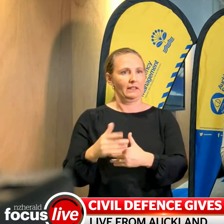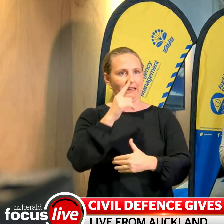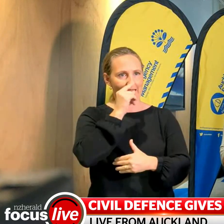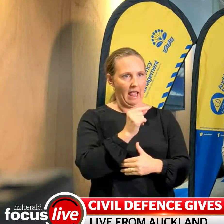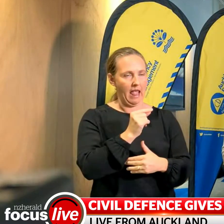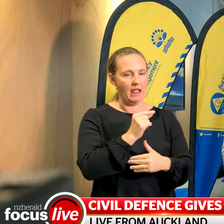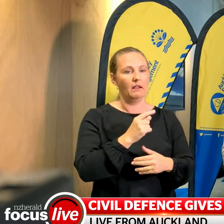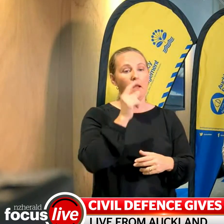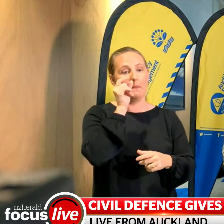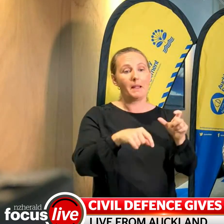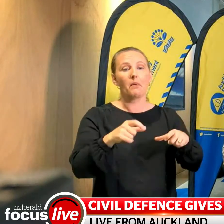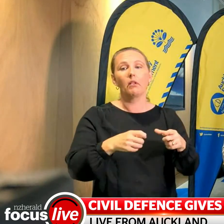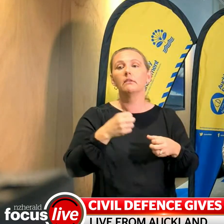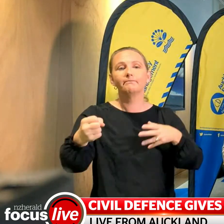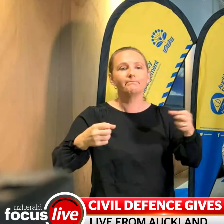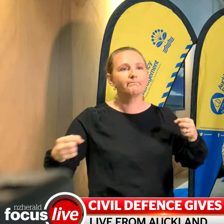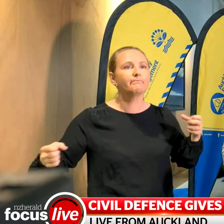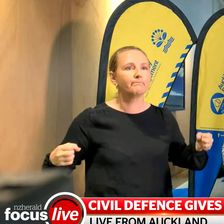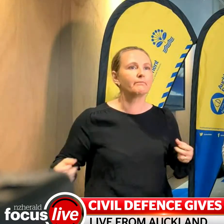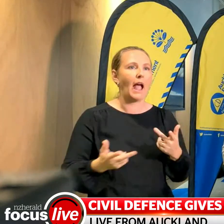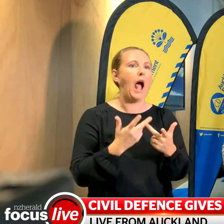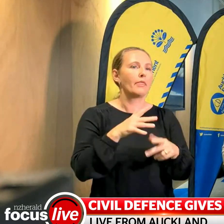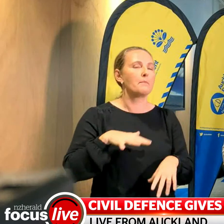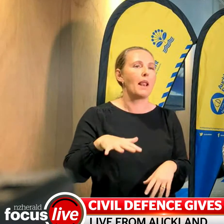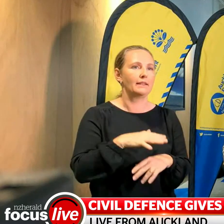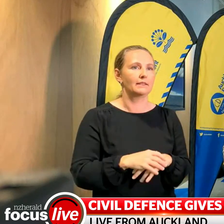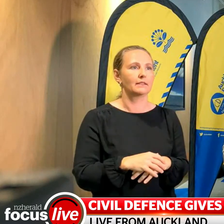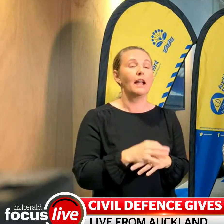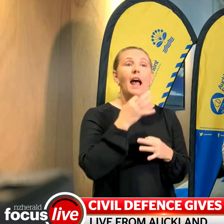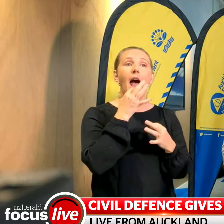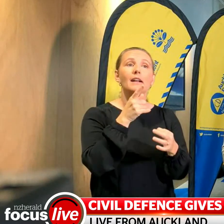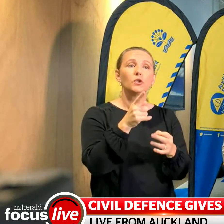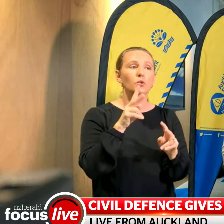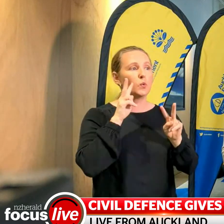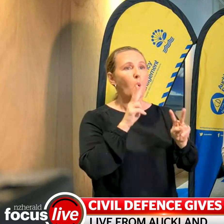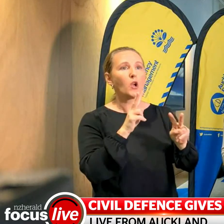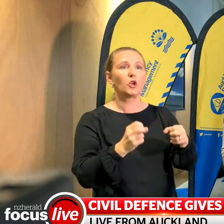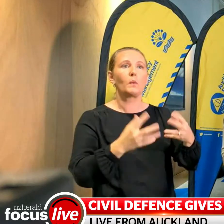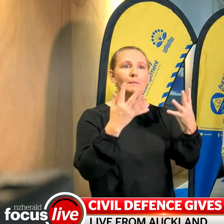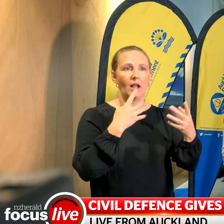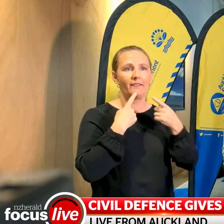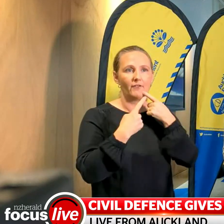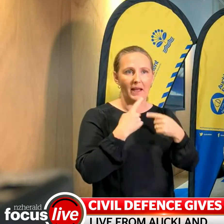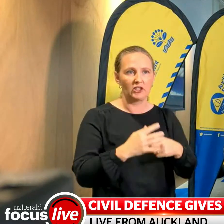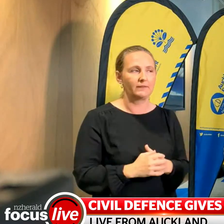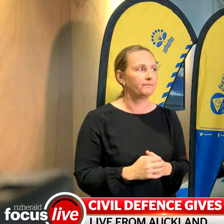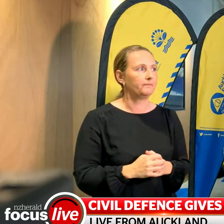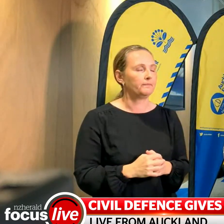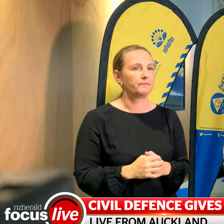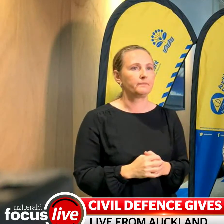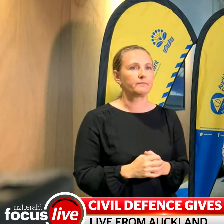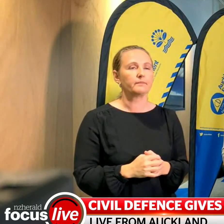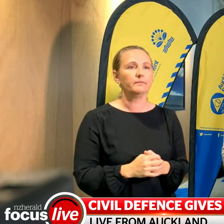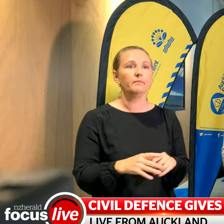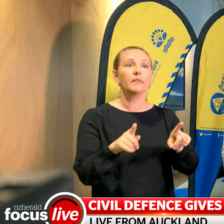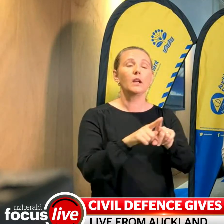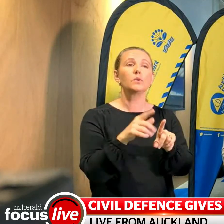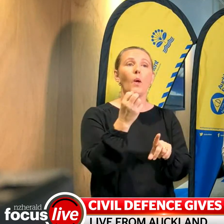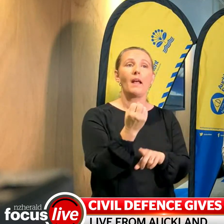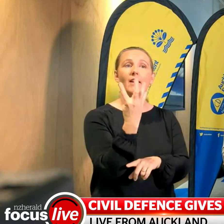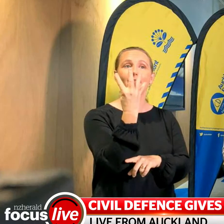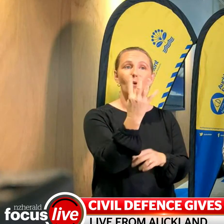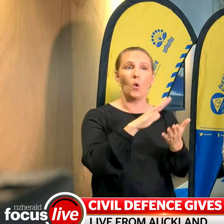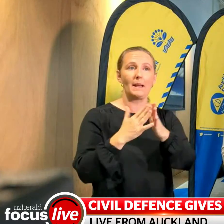people to keep up to date with our information on our websites. We also have 4 community